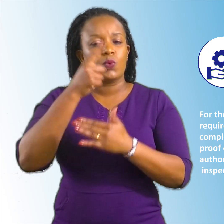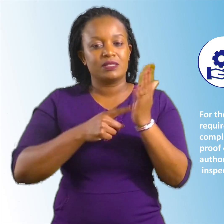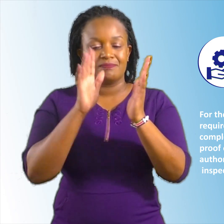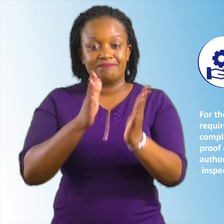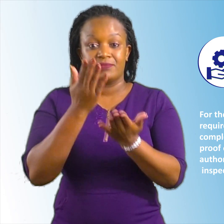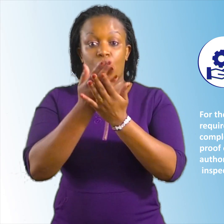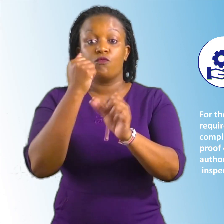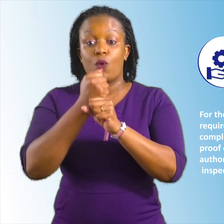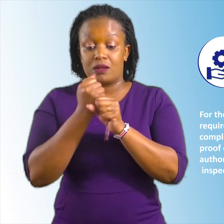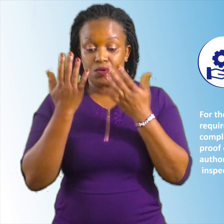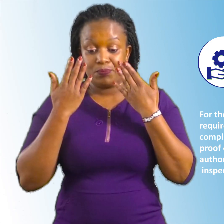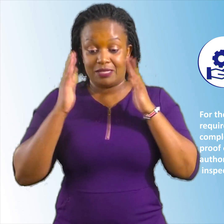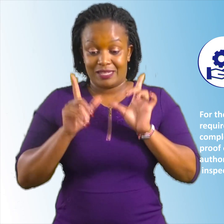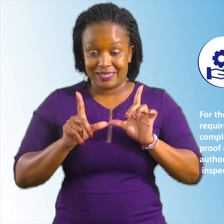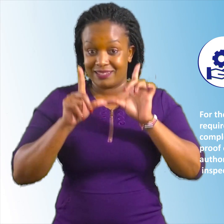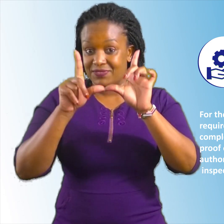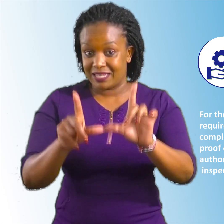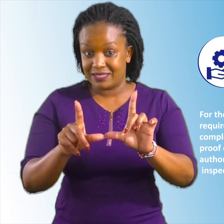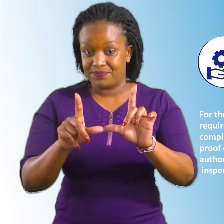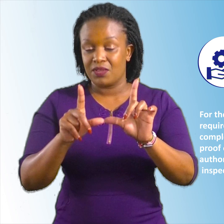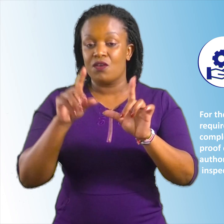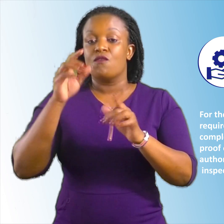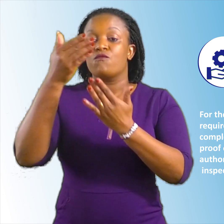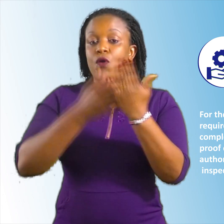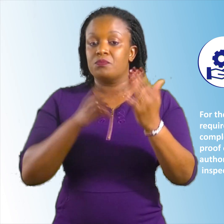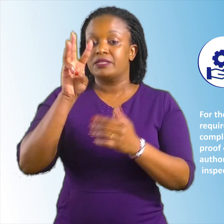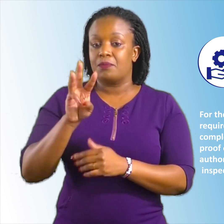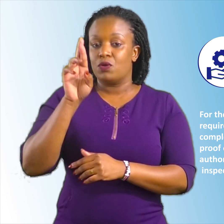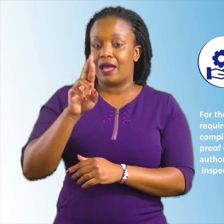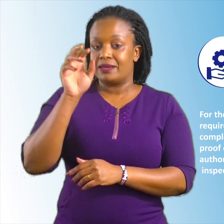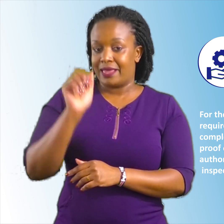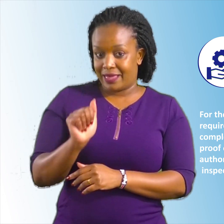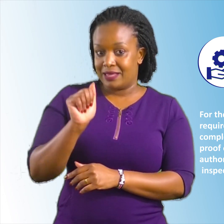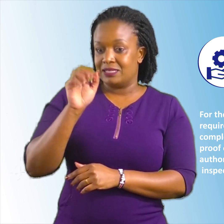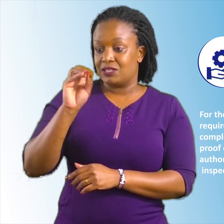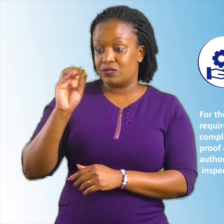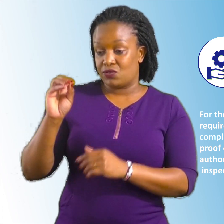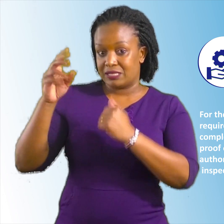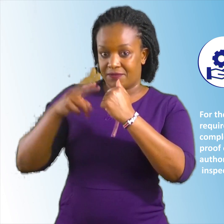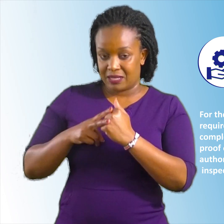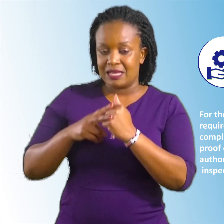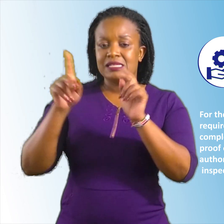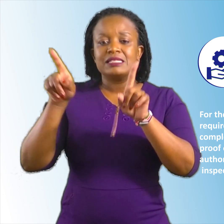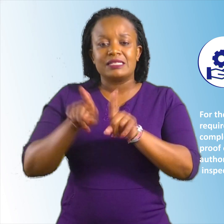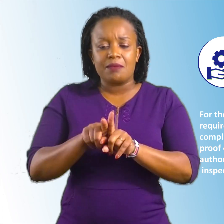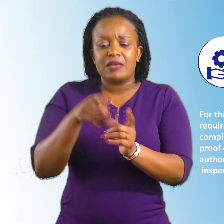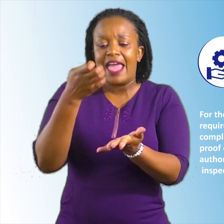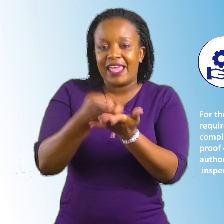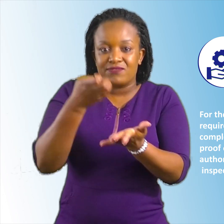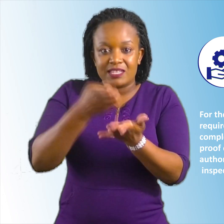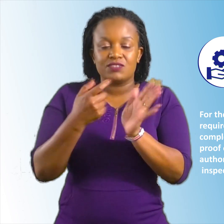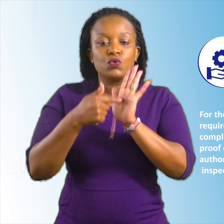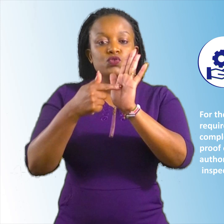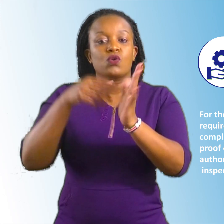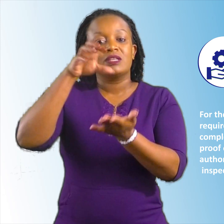submission of the works completion certificate, Form WRA 007 along with proof of compliance to the